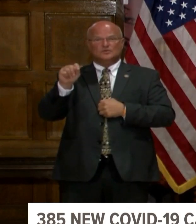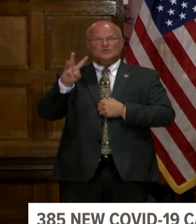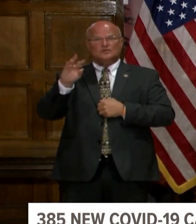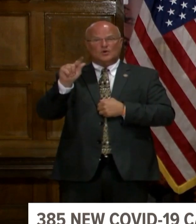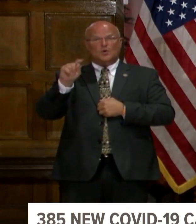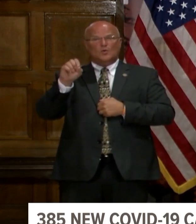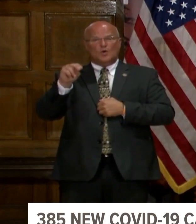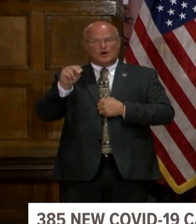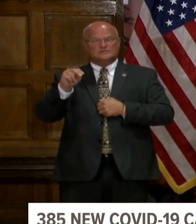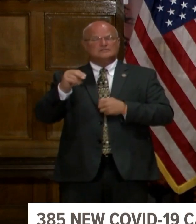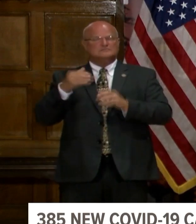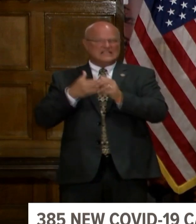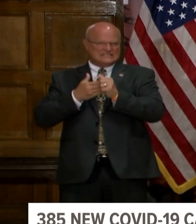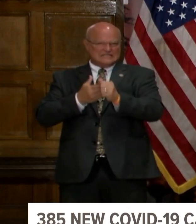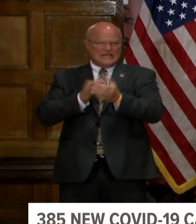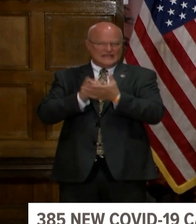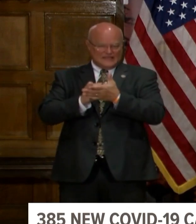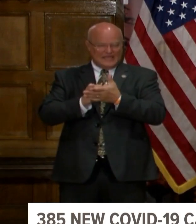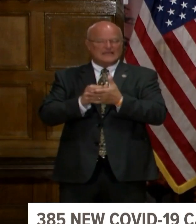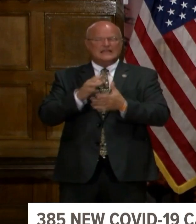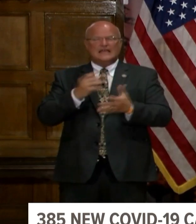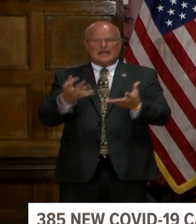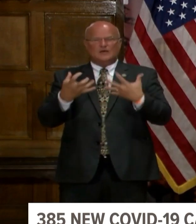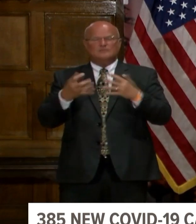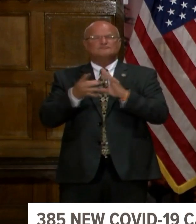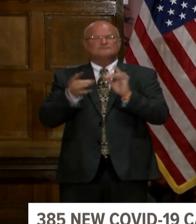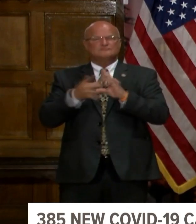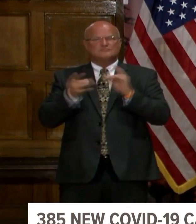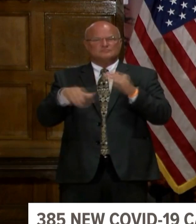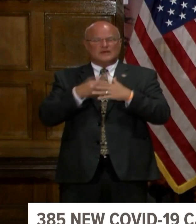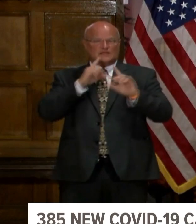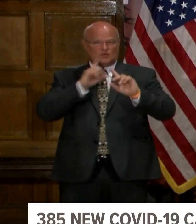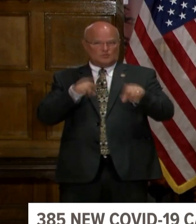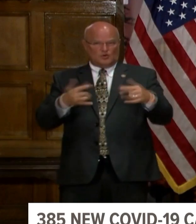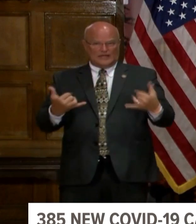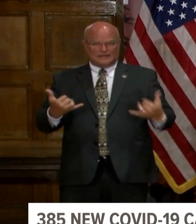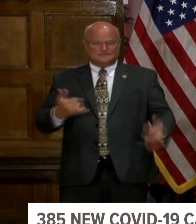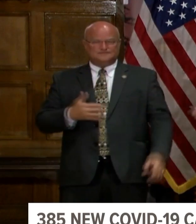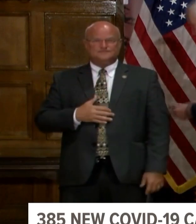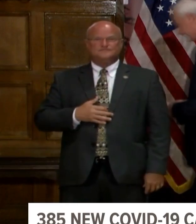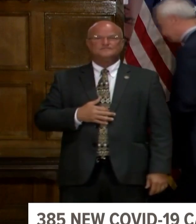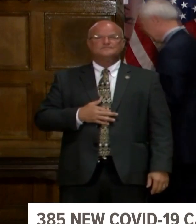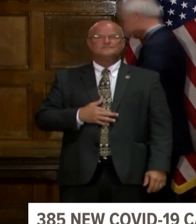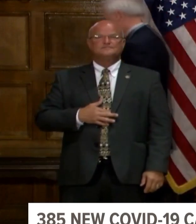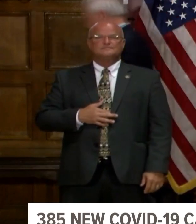and I want to invite him to come and give some comments about their preliminary report.